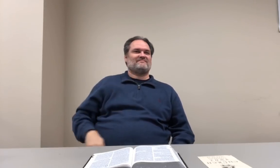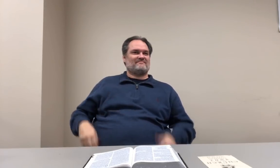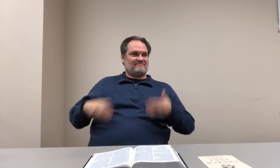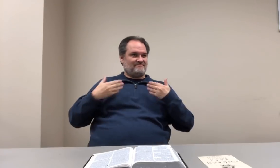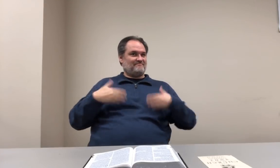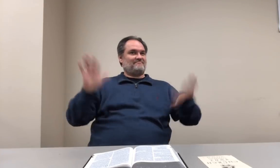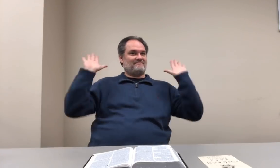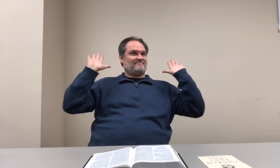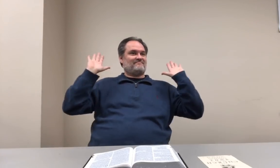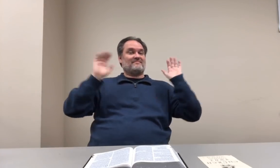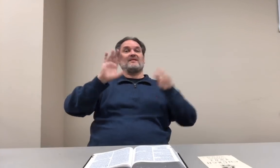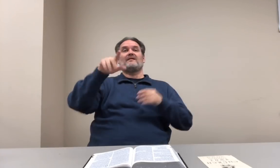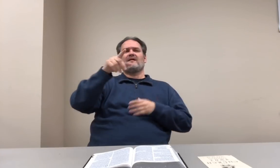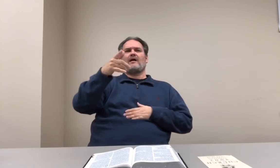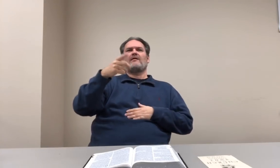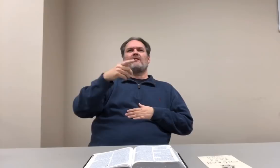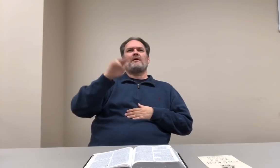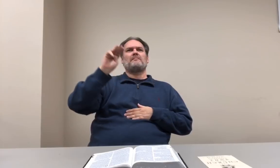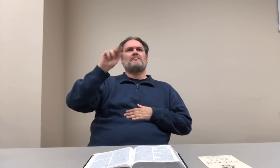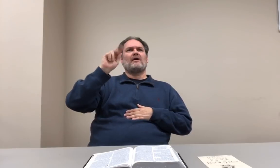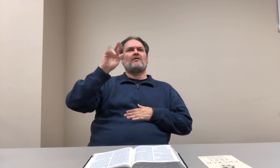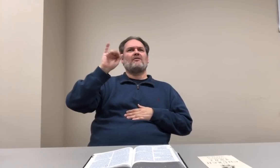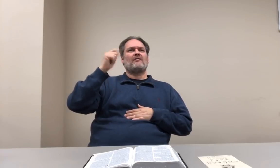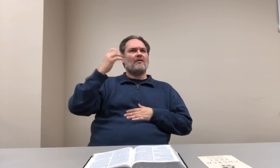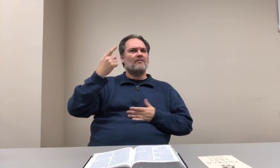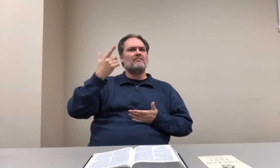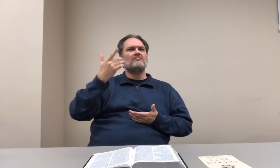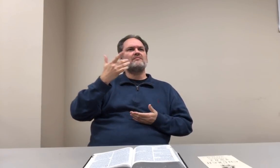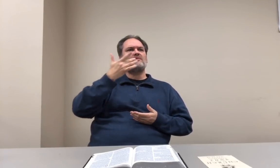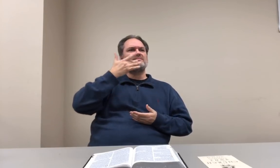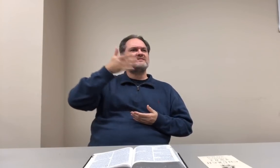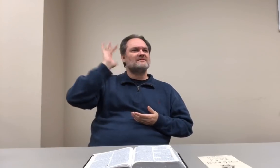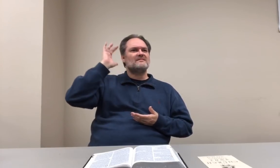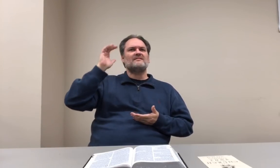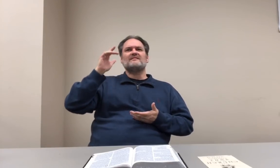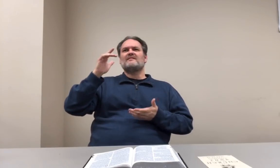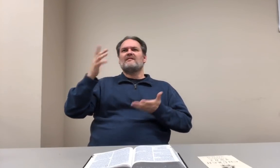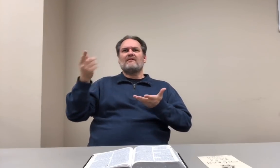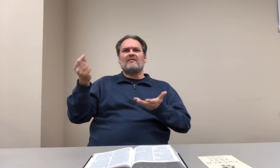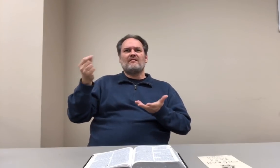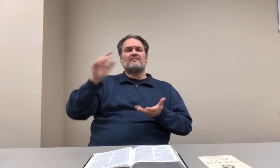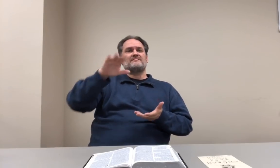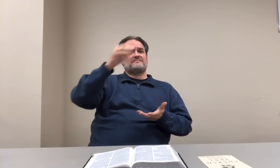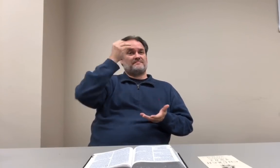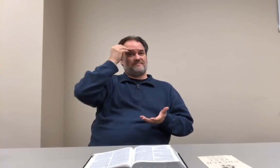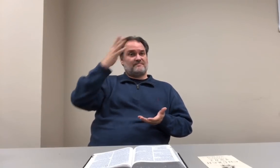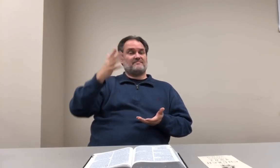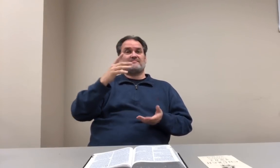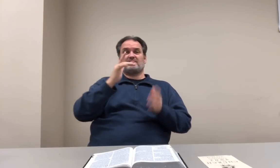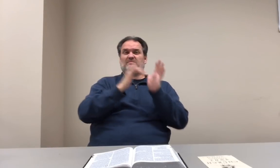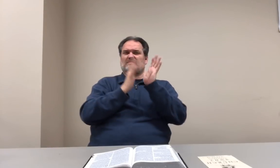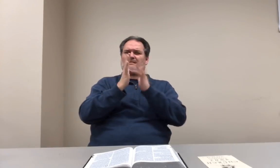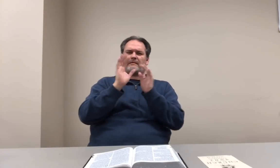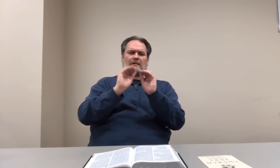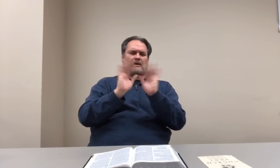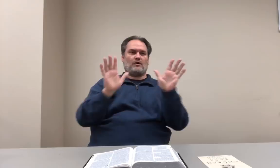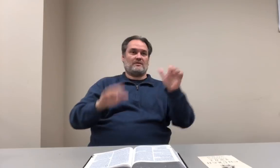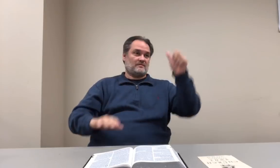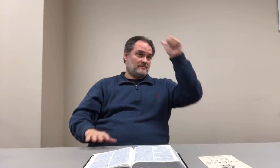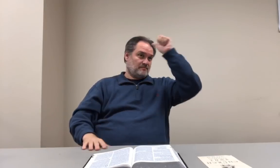of God ever being better. He's infinite outside of that. And James says that even further, so there's not even a shadow of change. There's not